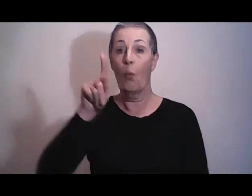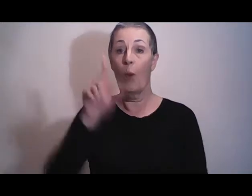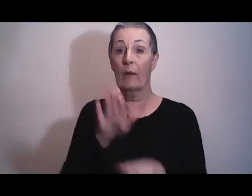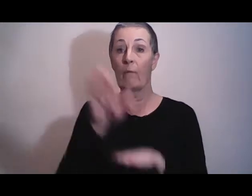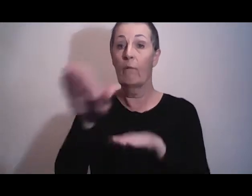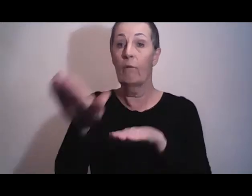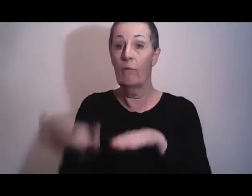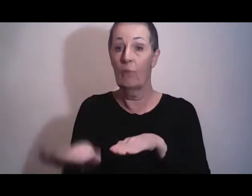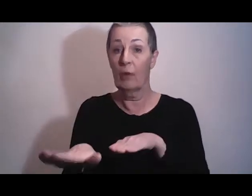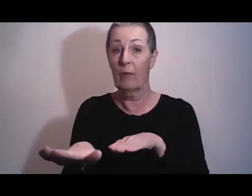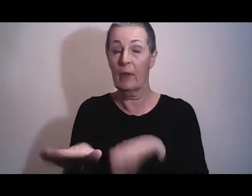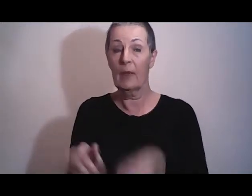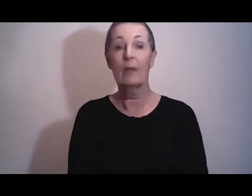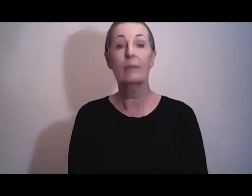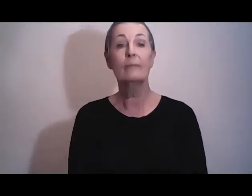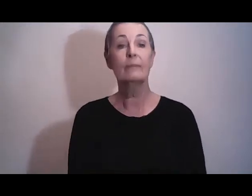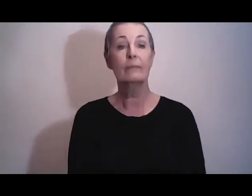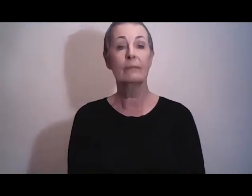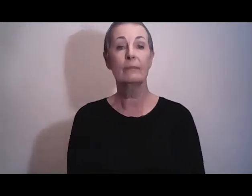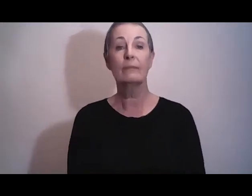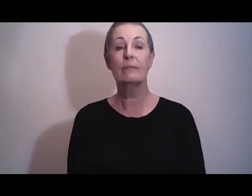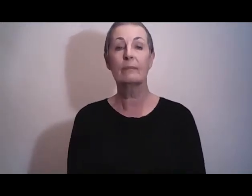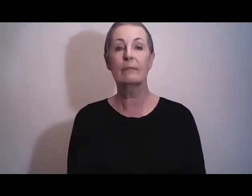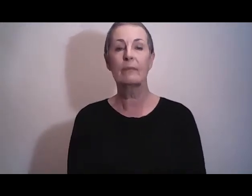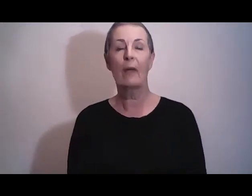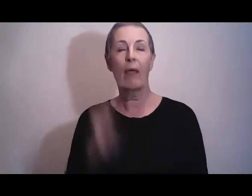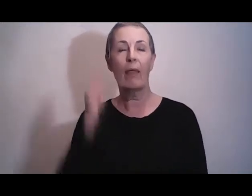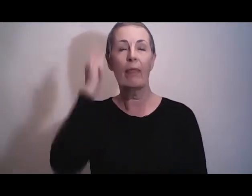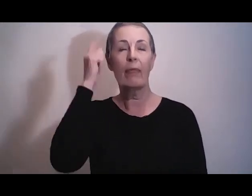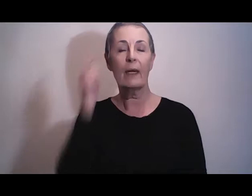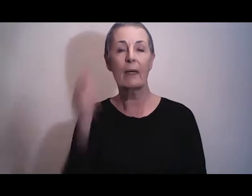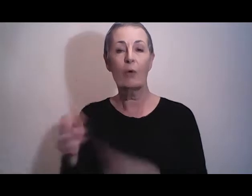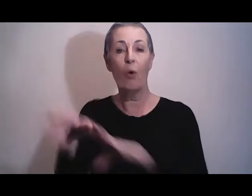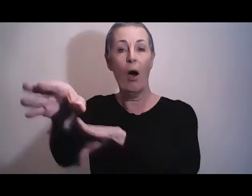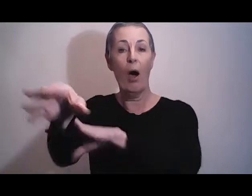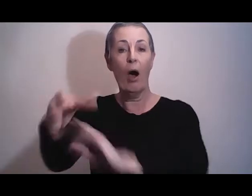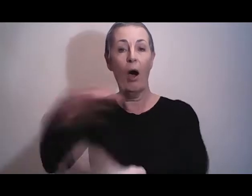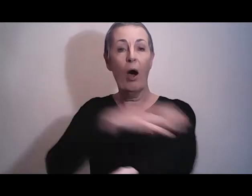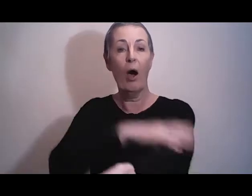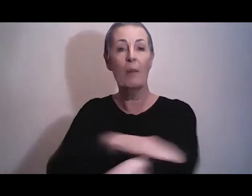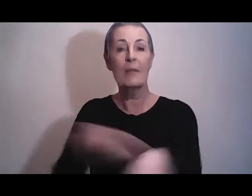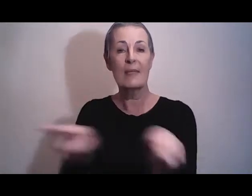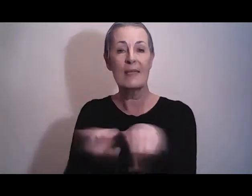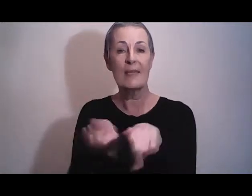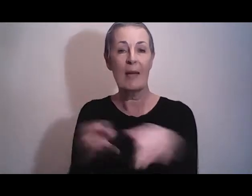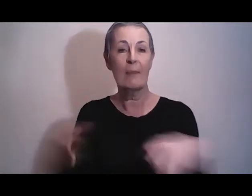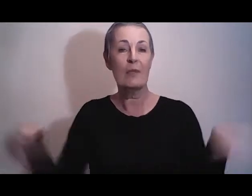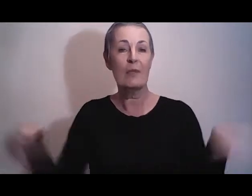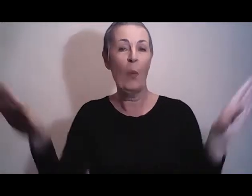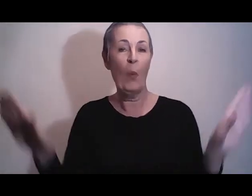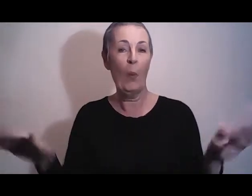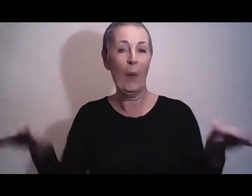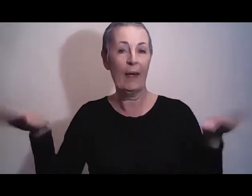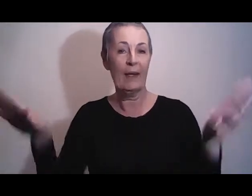And you raise your arms. Imagine that your arms are wings, and you reach forward